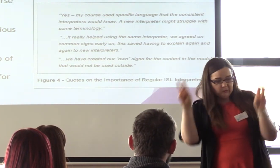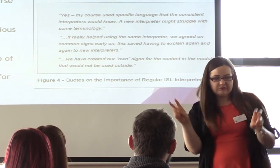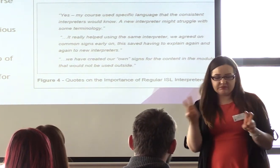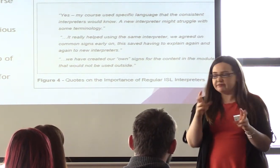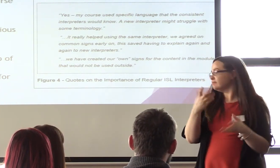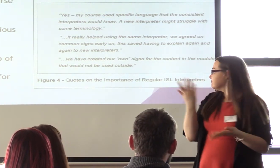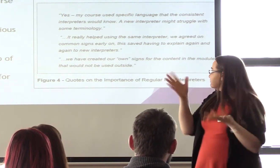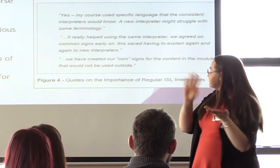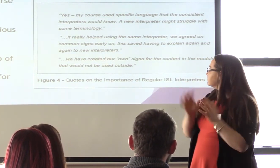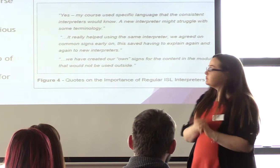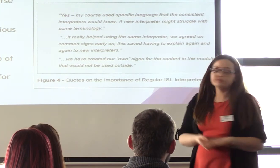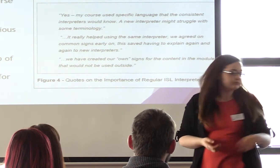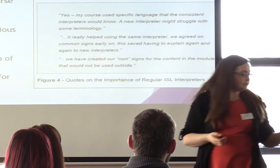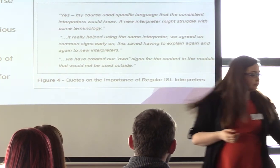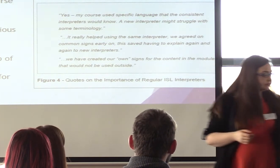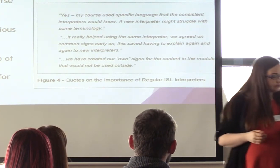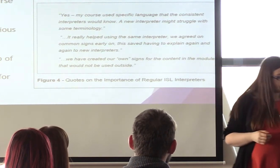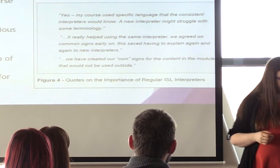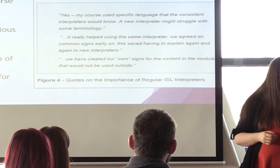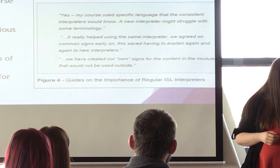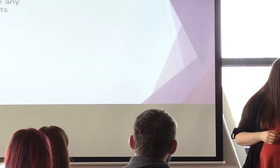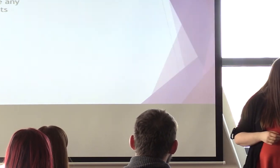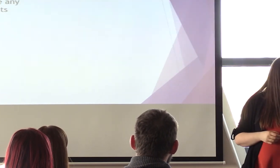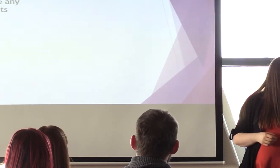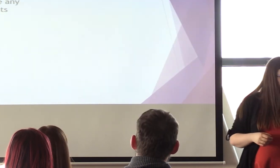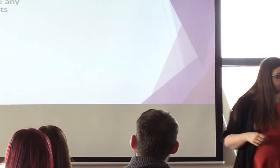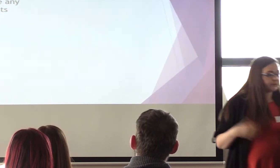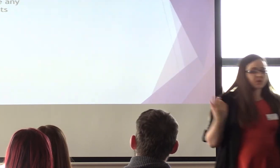These are just some quotes from student responses.